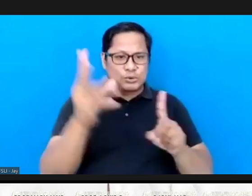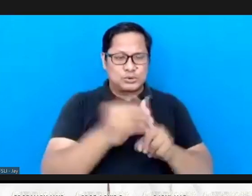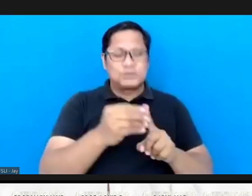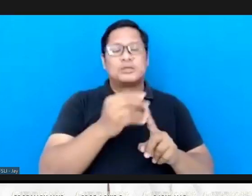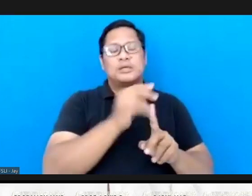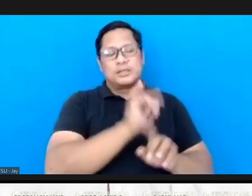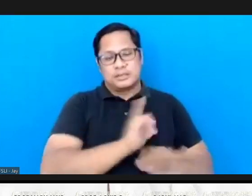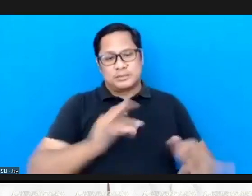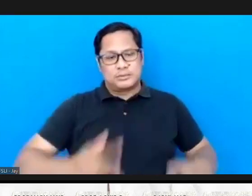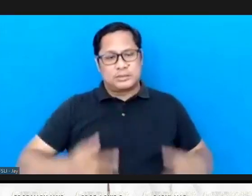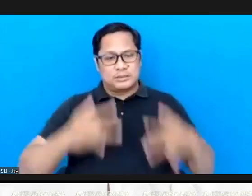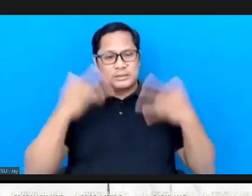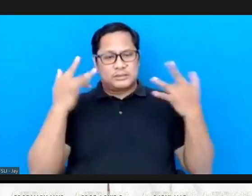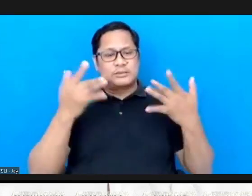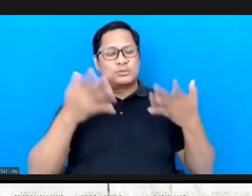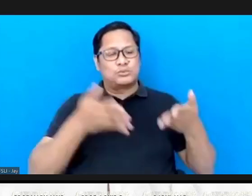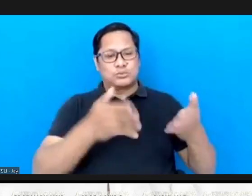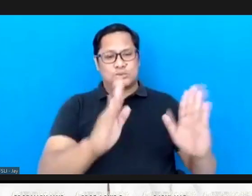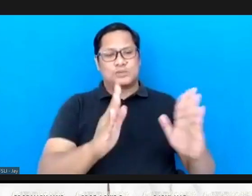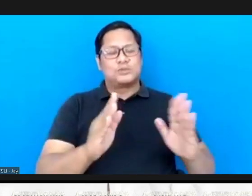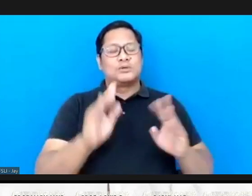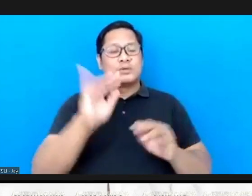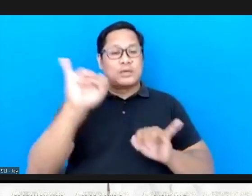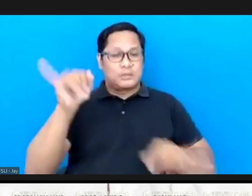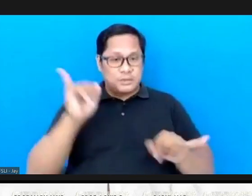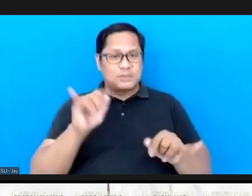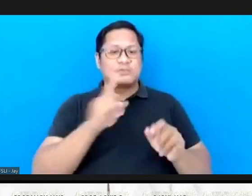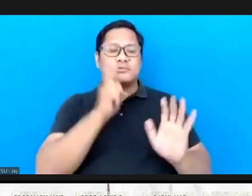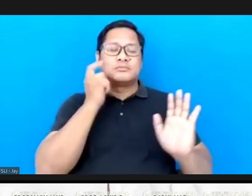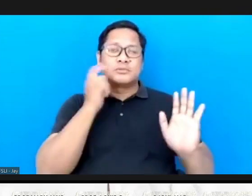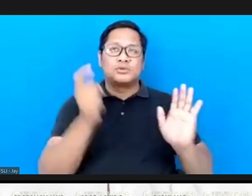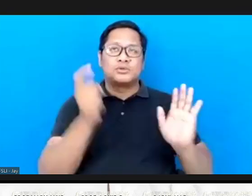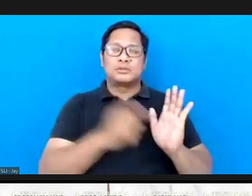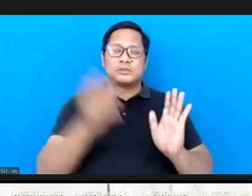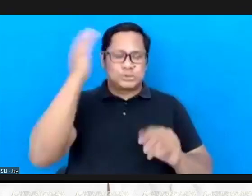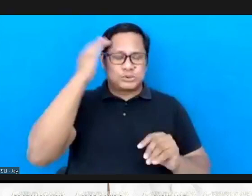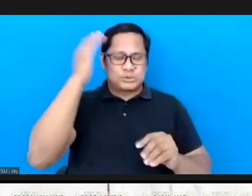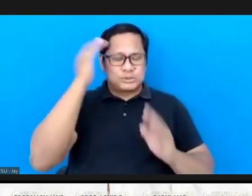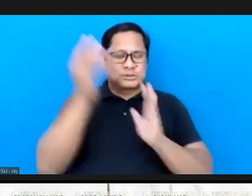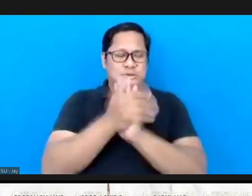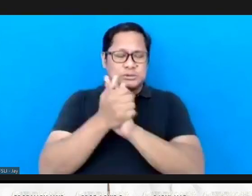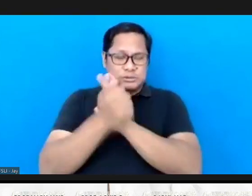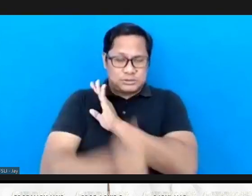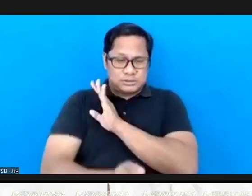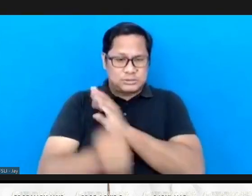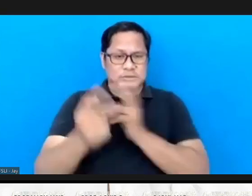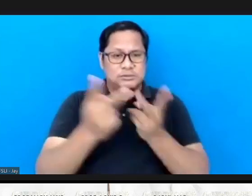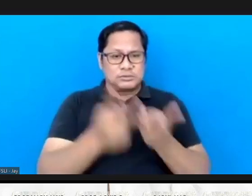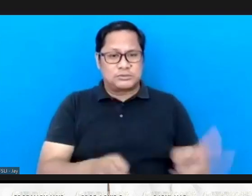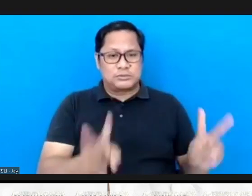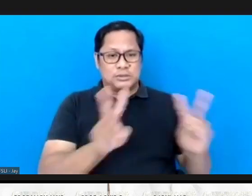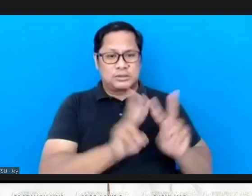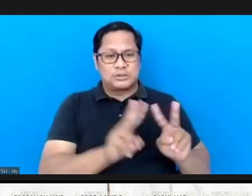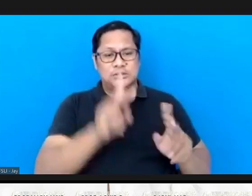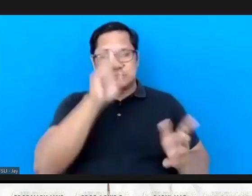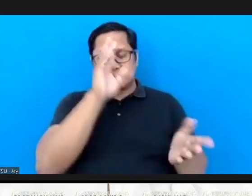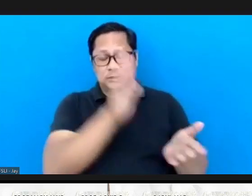of the IPs and that recognize their knowledge, skills, values, and